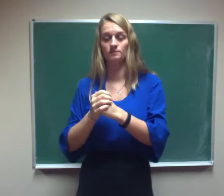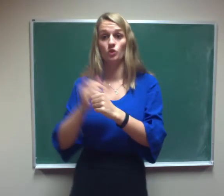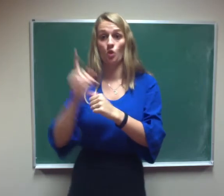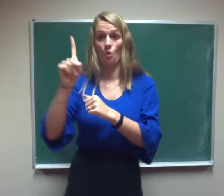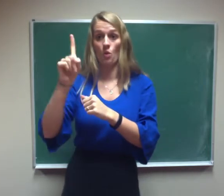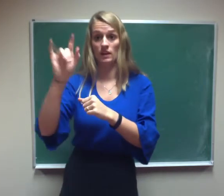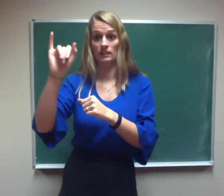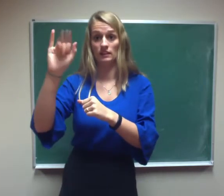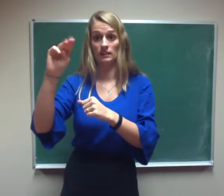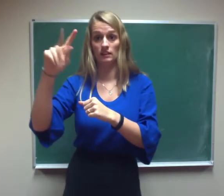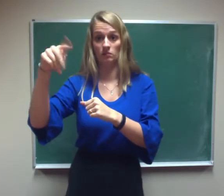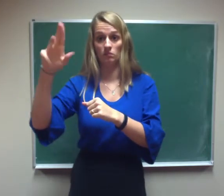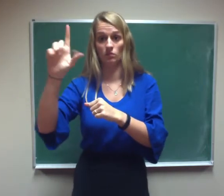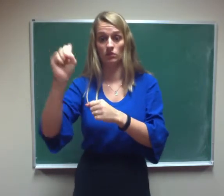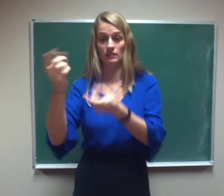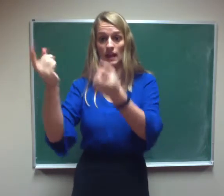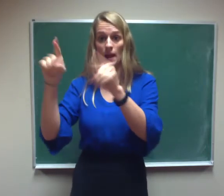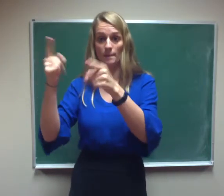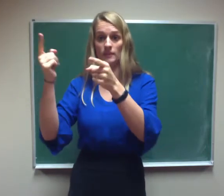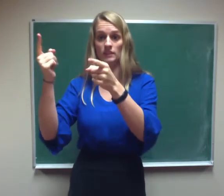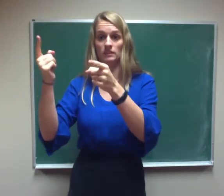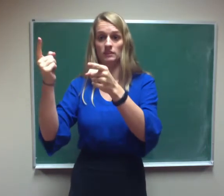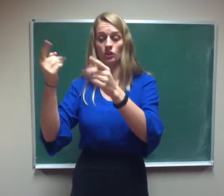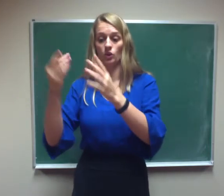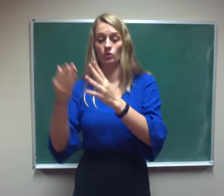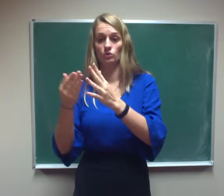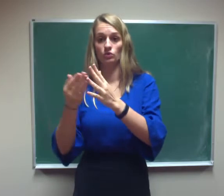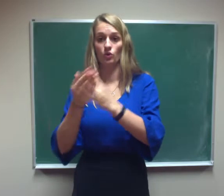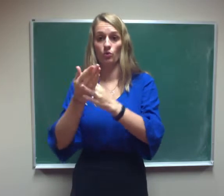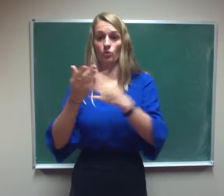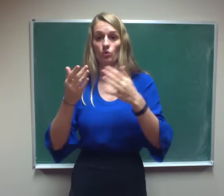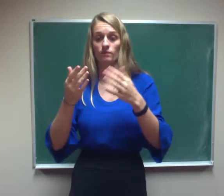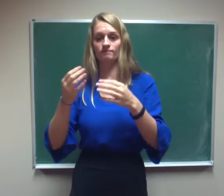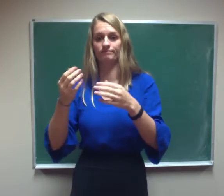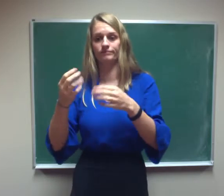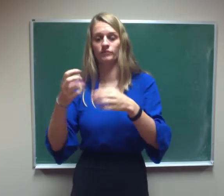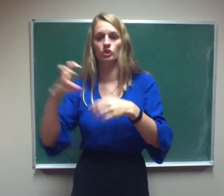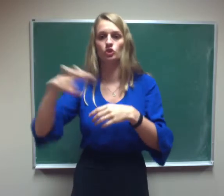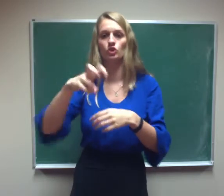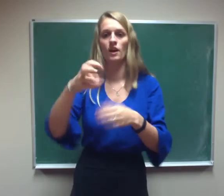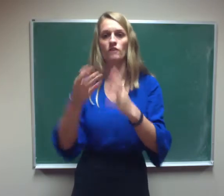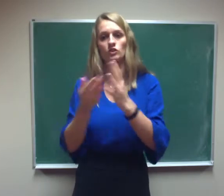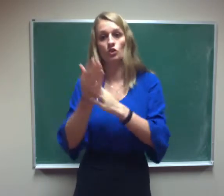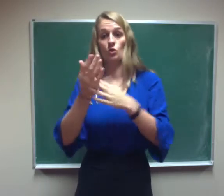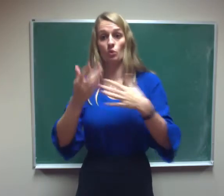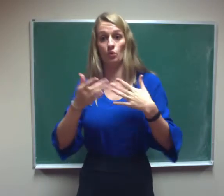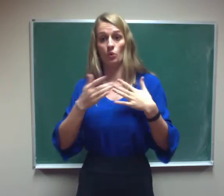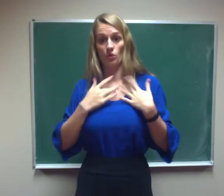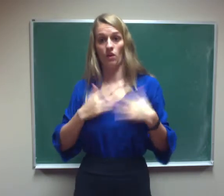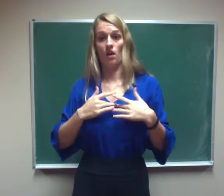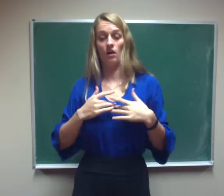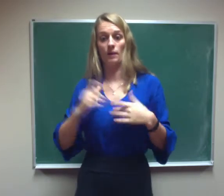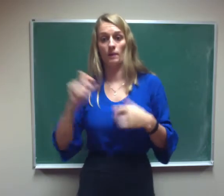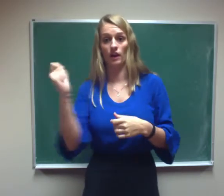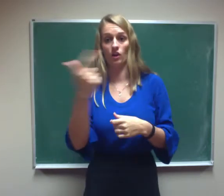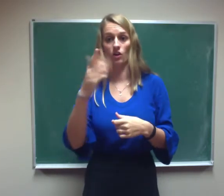the impulse is carried through the heart by all of the cells. If you remember, we said that the cardiac muscle cells had that property of being